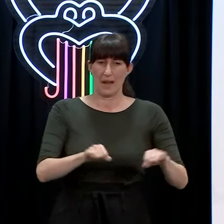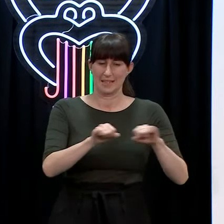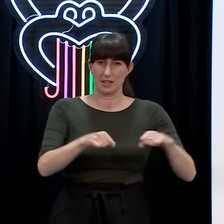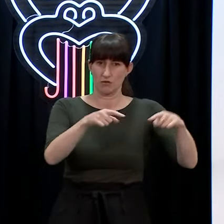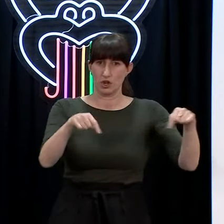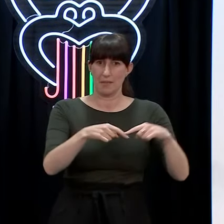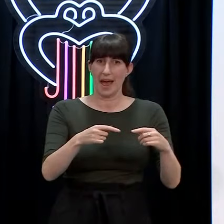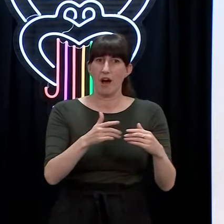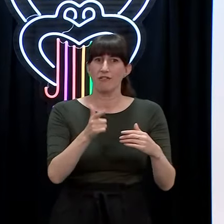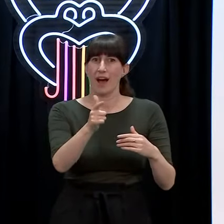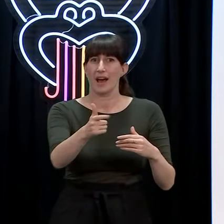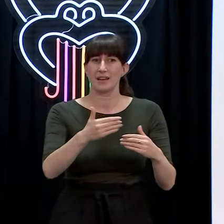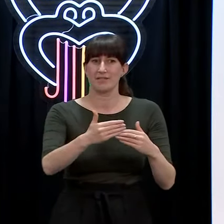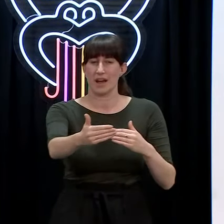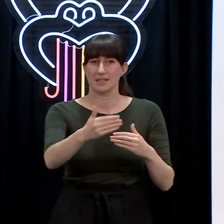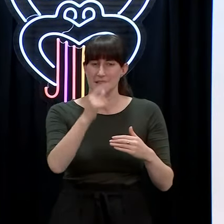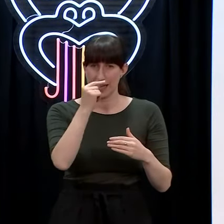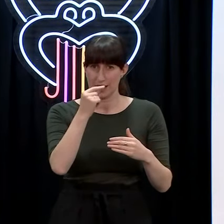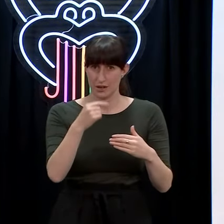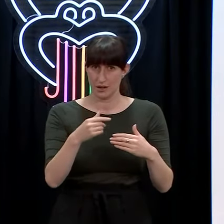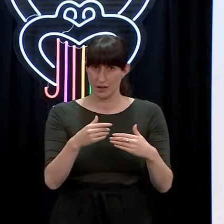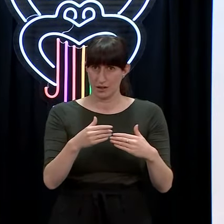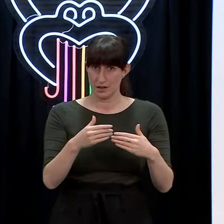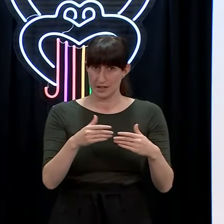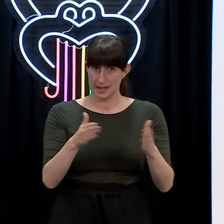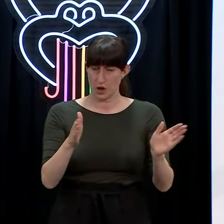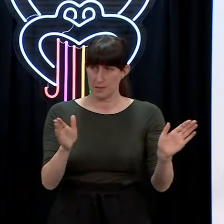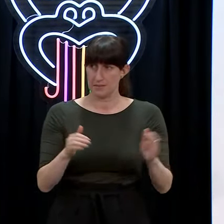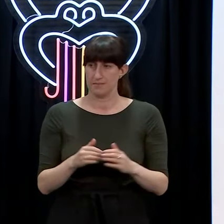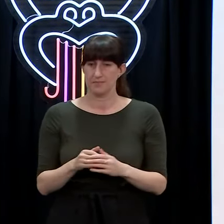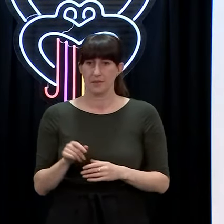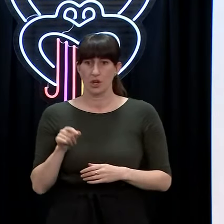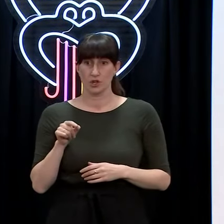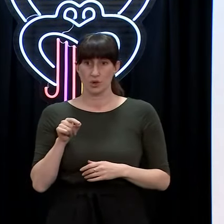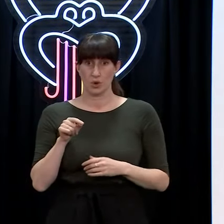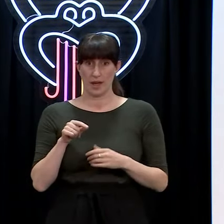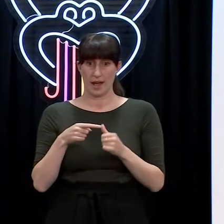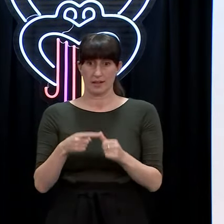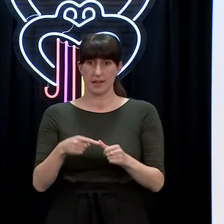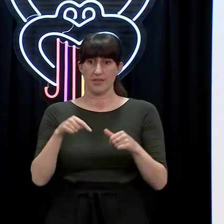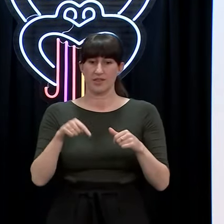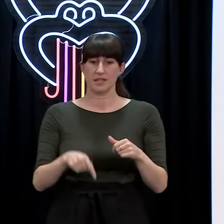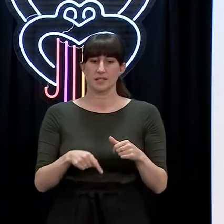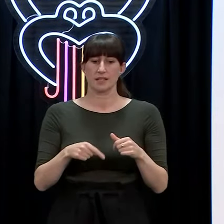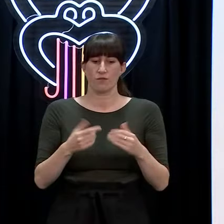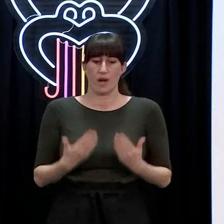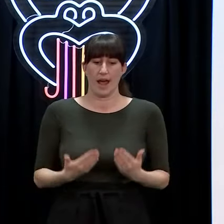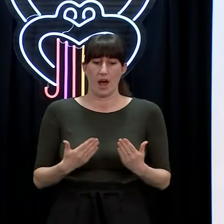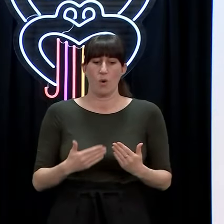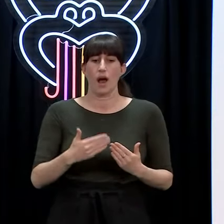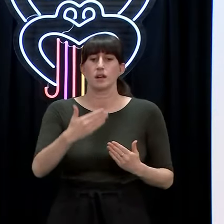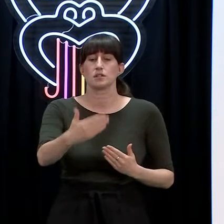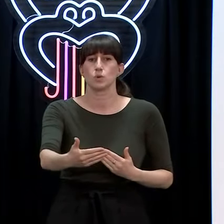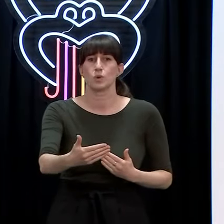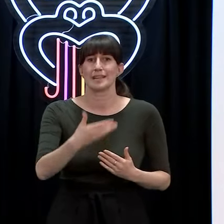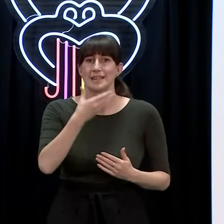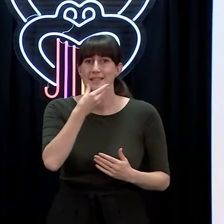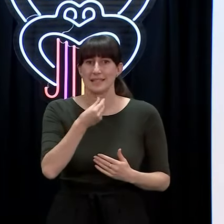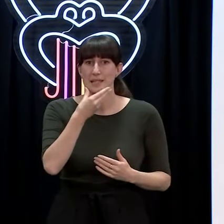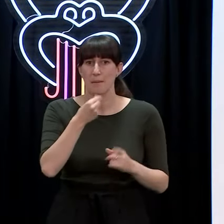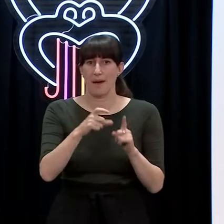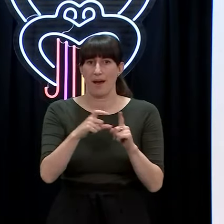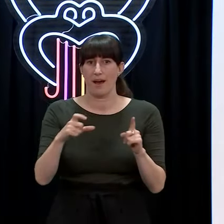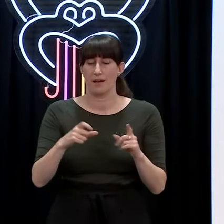future? So this deals with bookings between now and December. Typically we release the